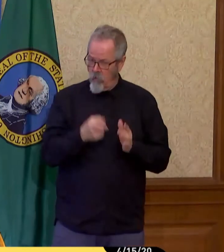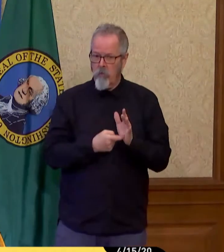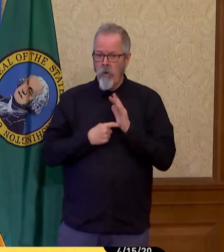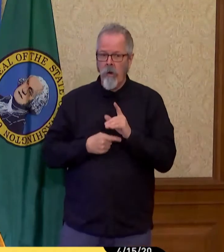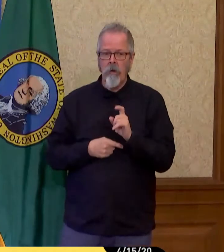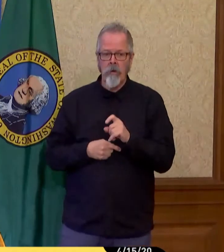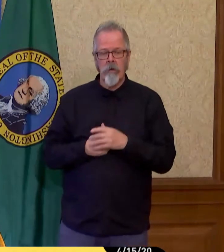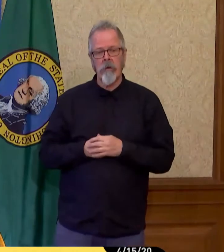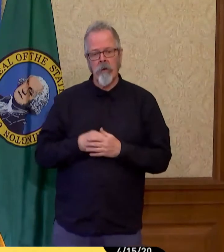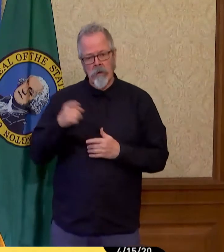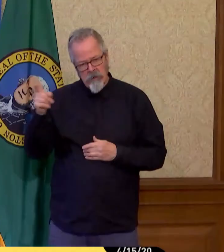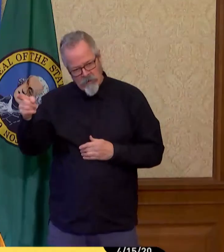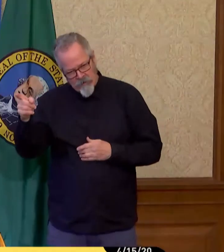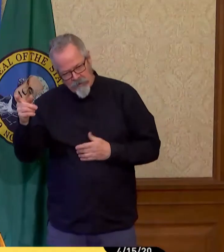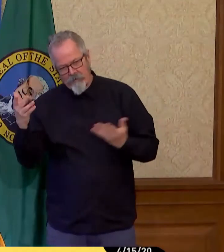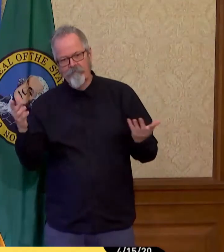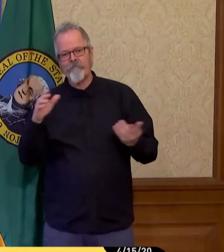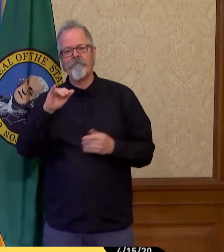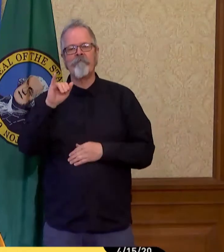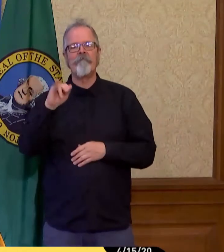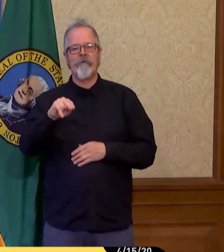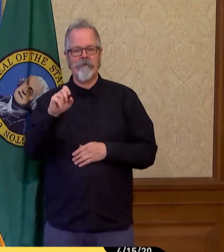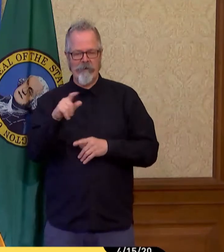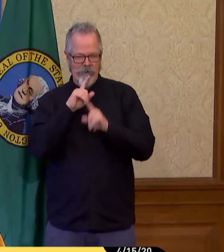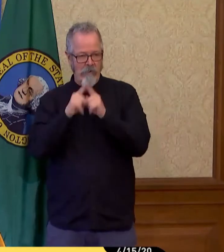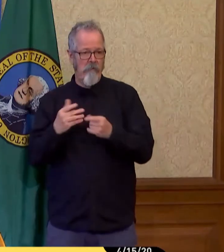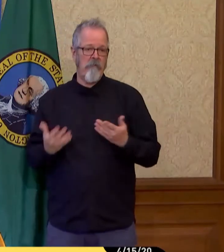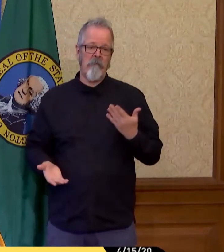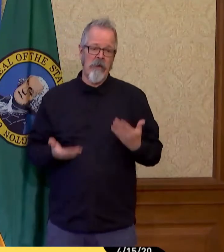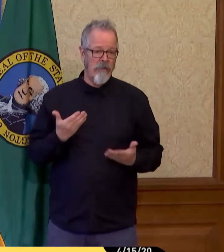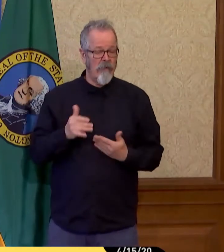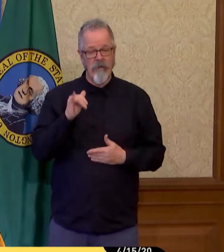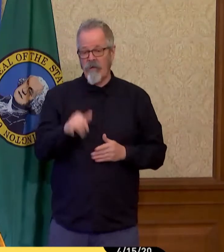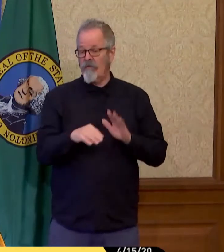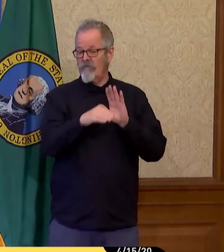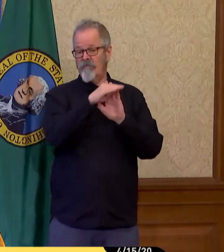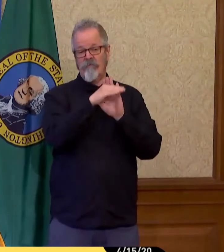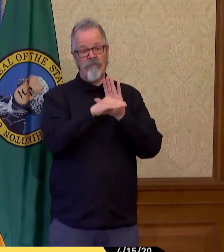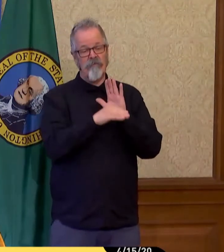and the protocols are very important. I've had a discussion with